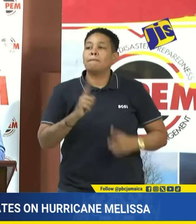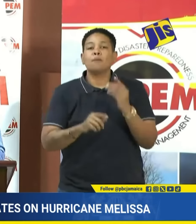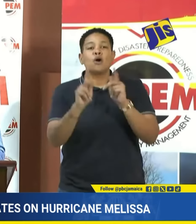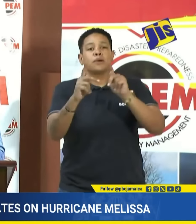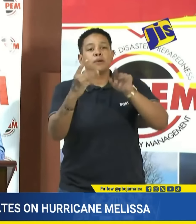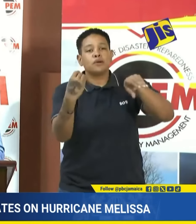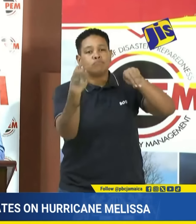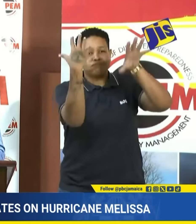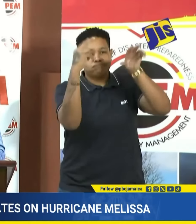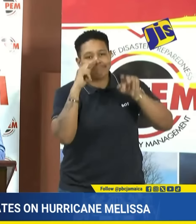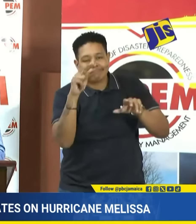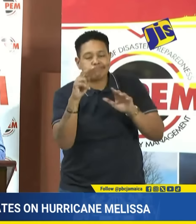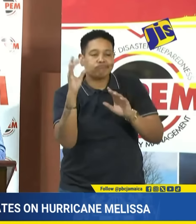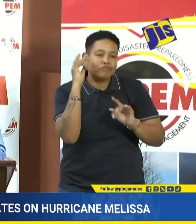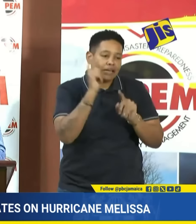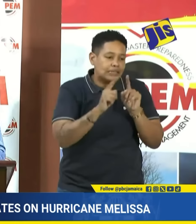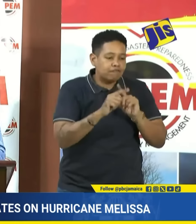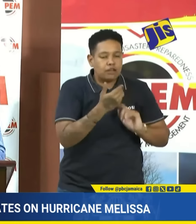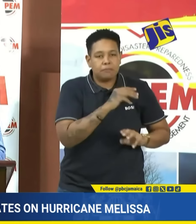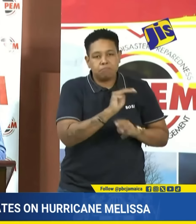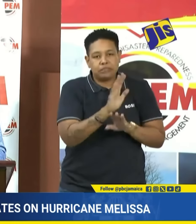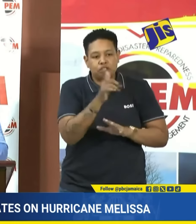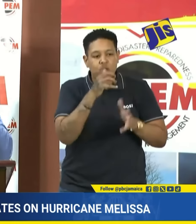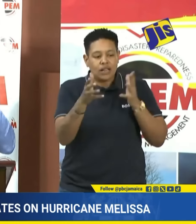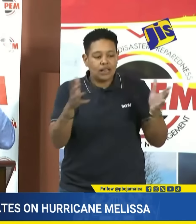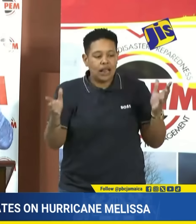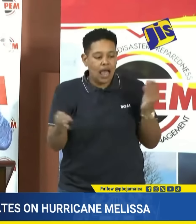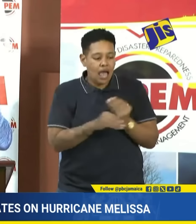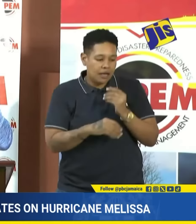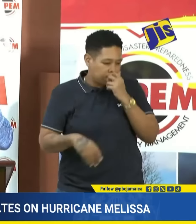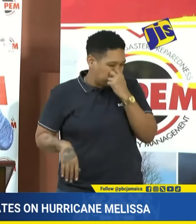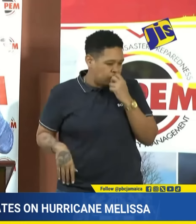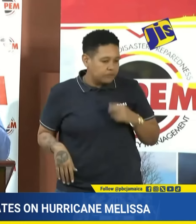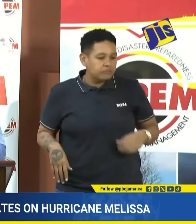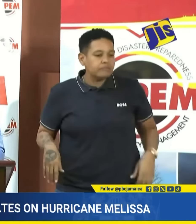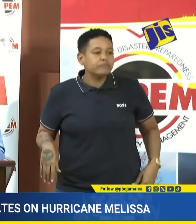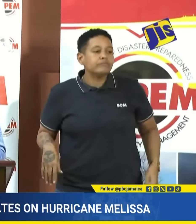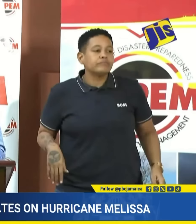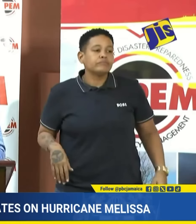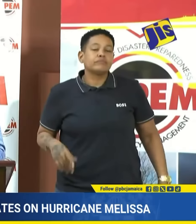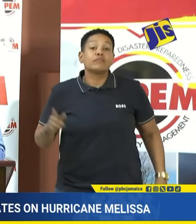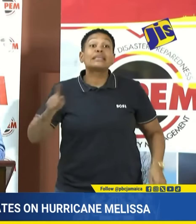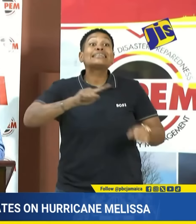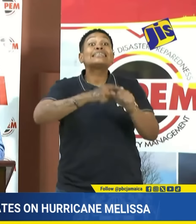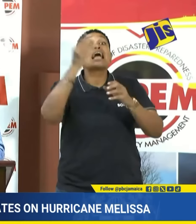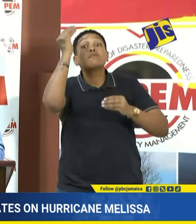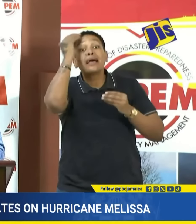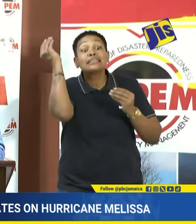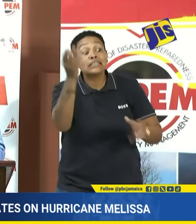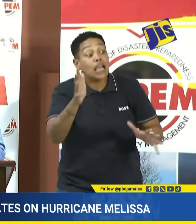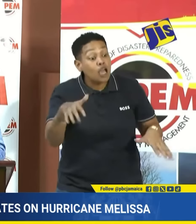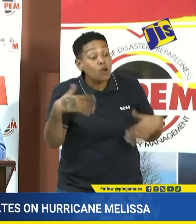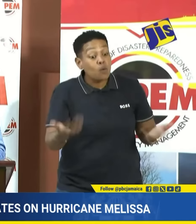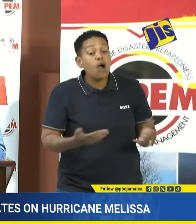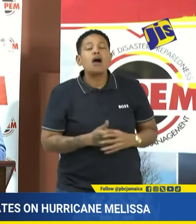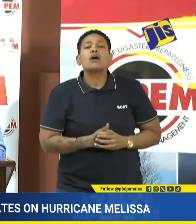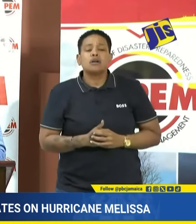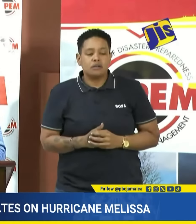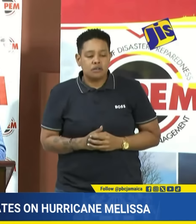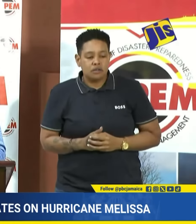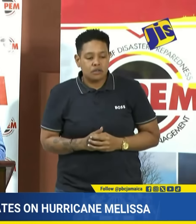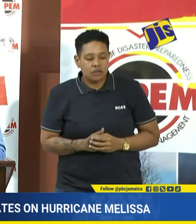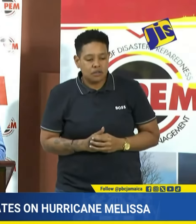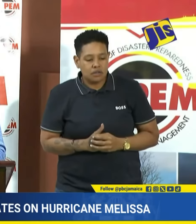media, colleague ministers. So let me start by saying that we had